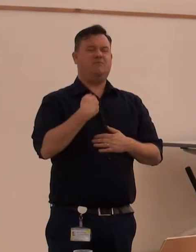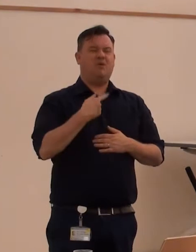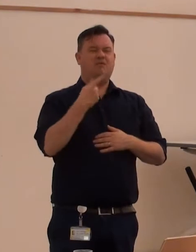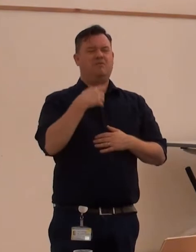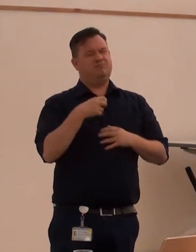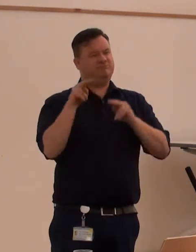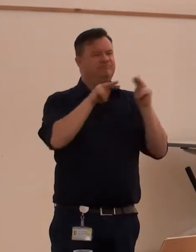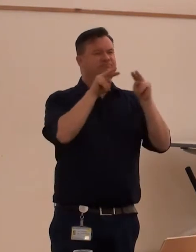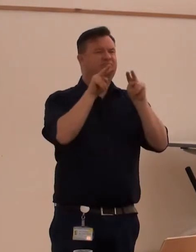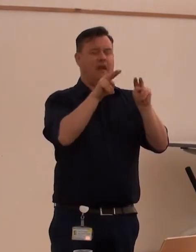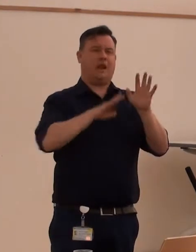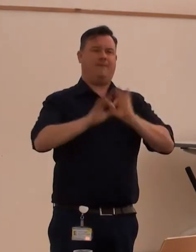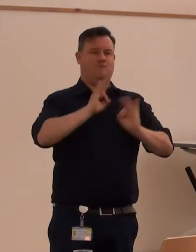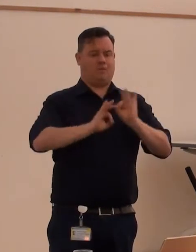to